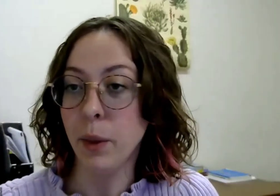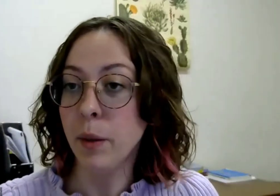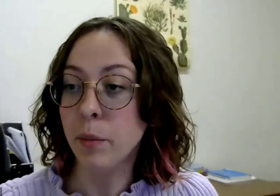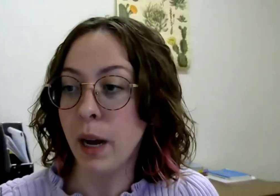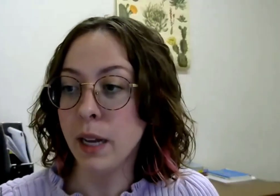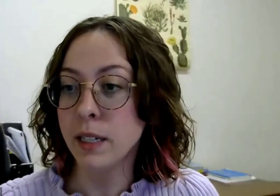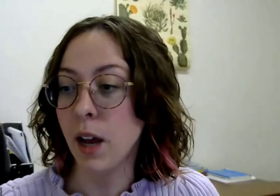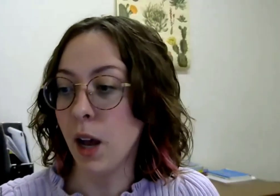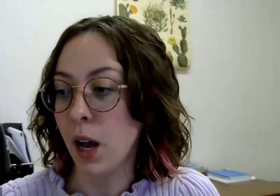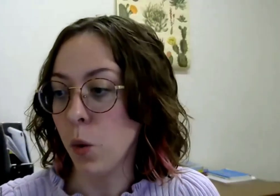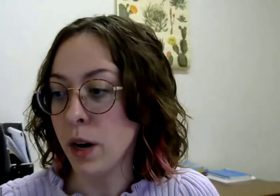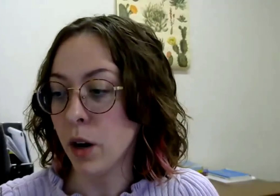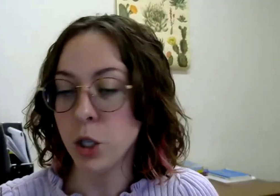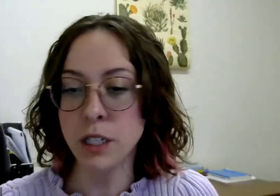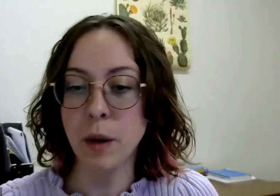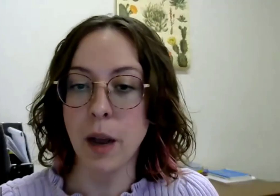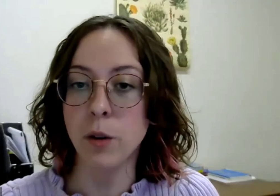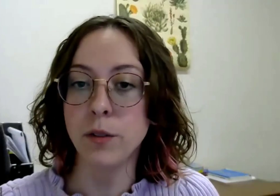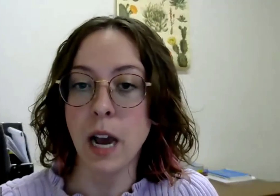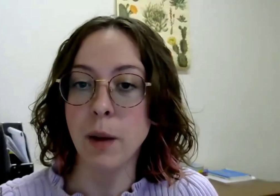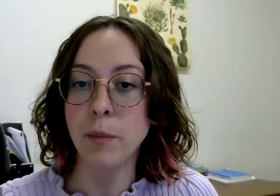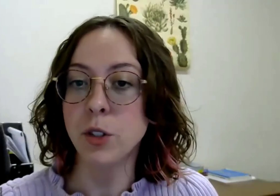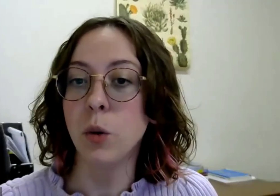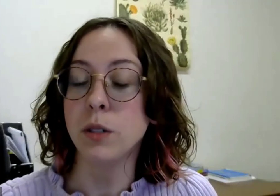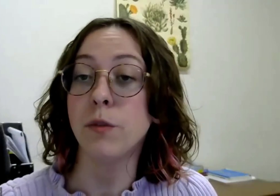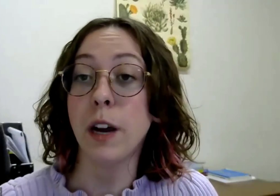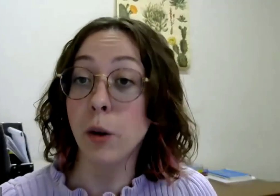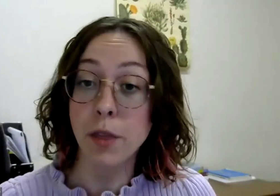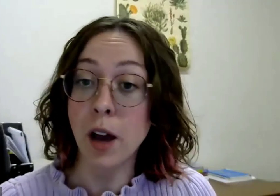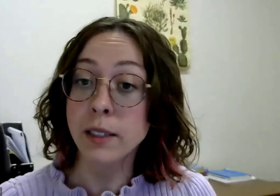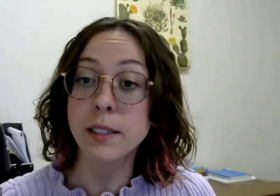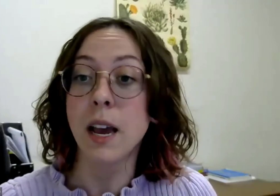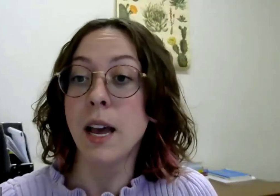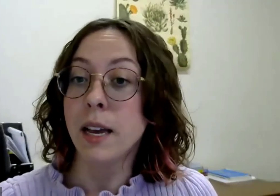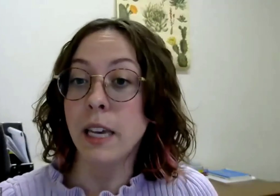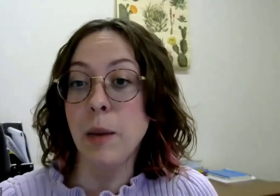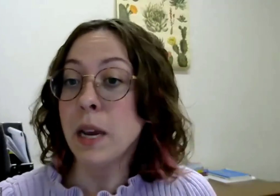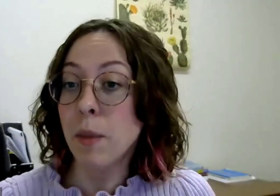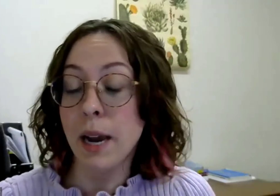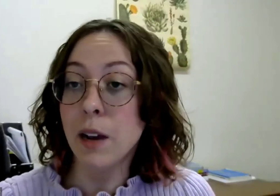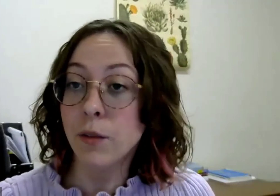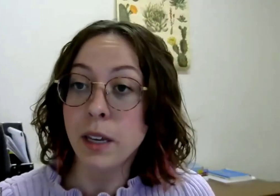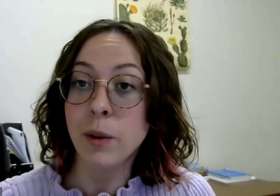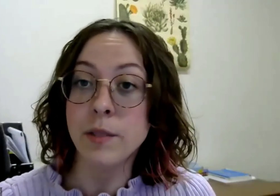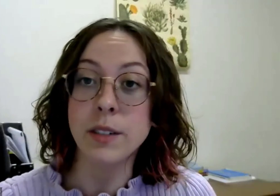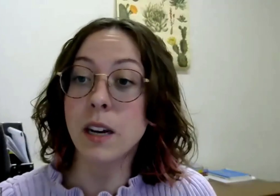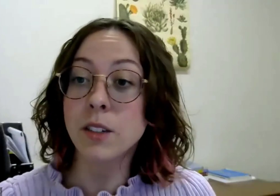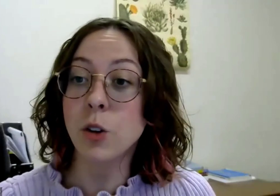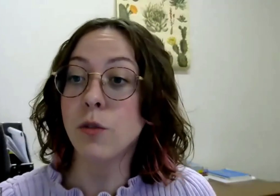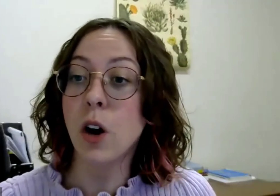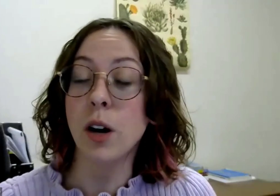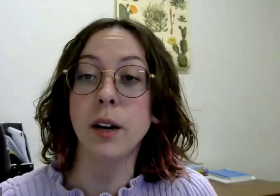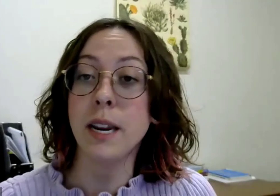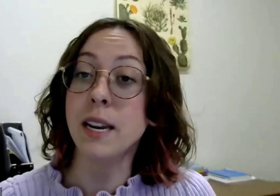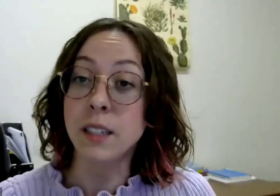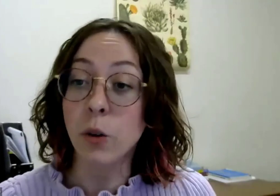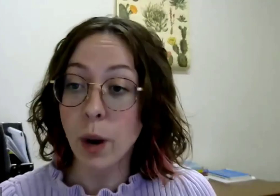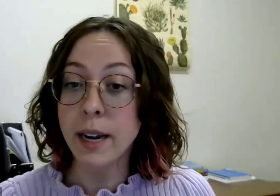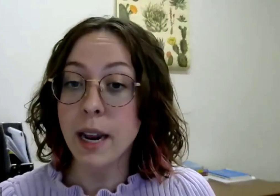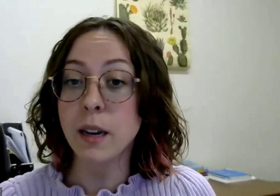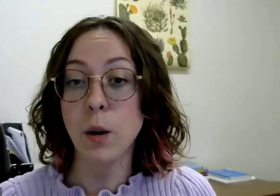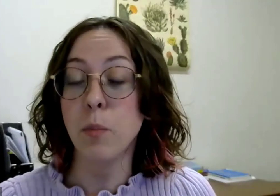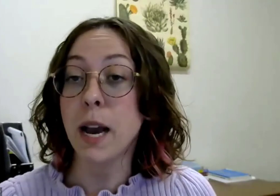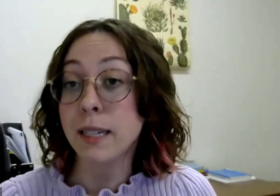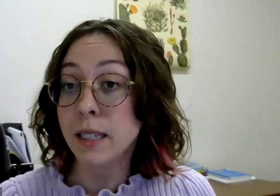But we are just about out of time. So some final thoughts. Keeping in mind everything we have discussed so far,